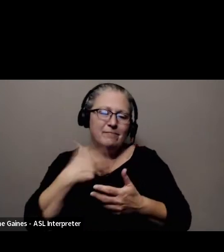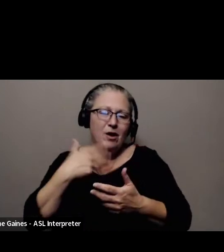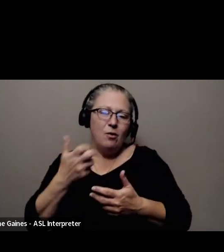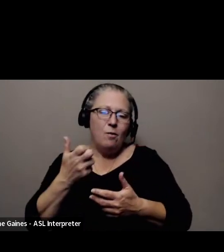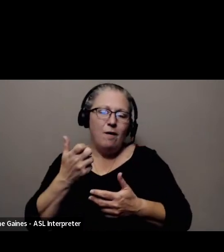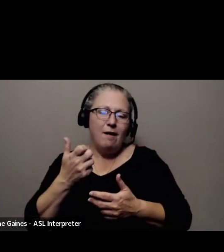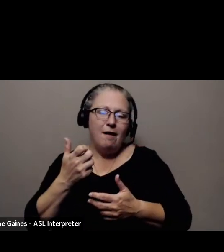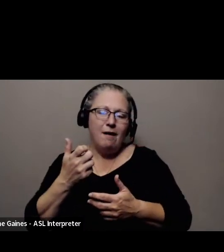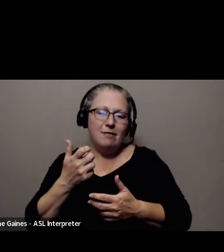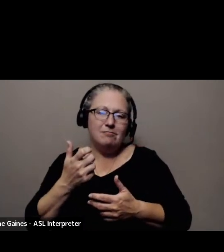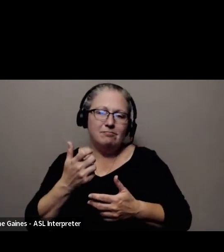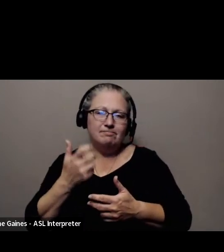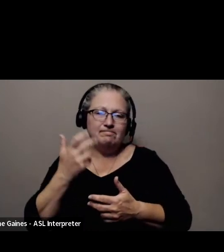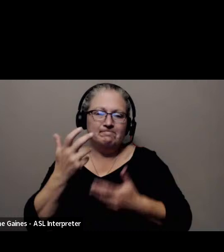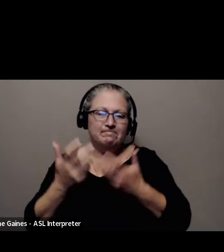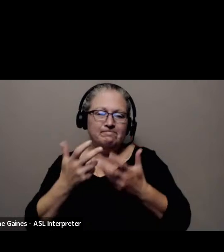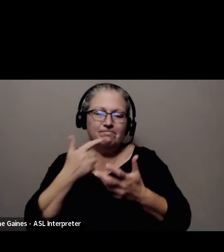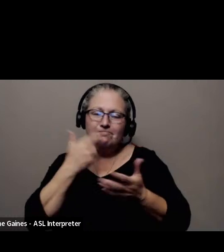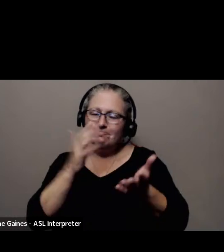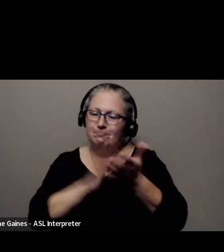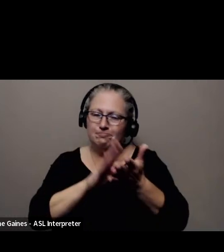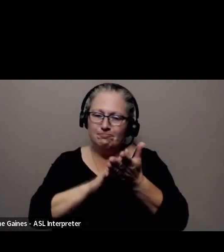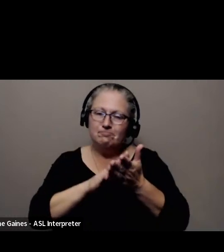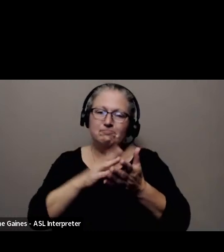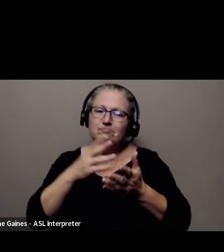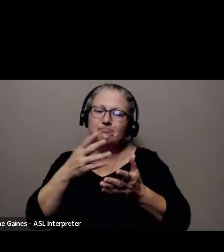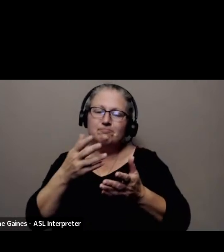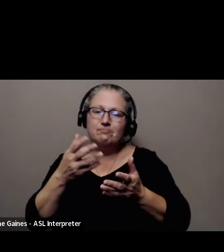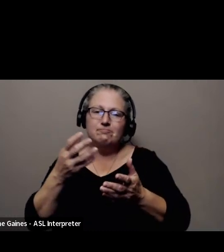wanted to give a big shout out and